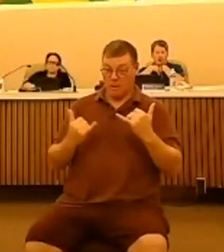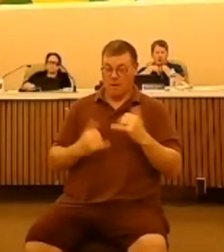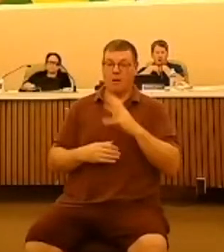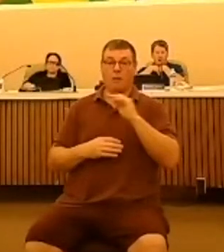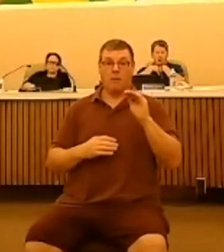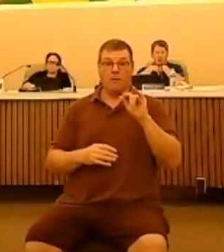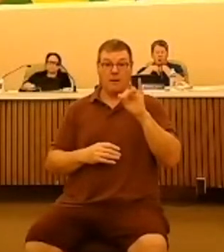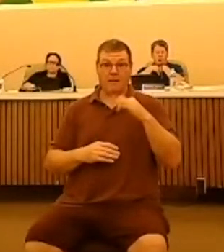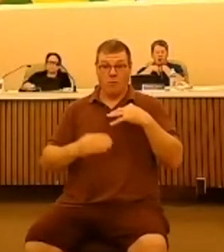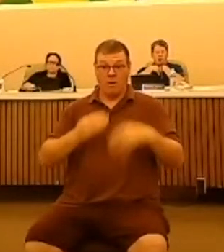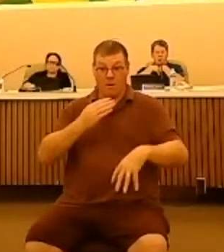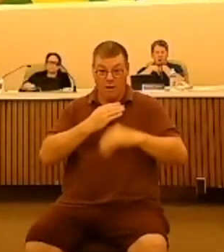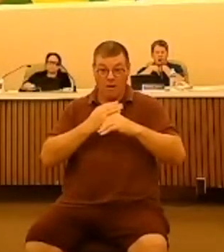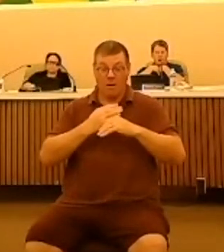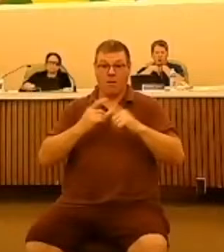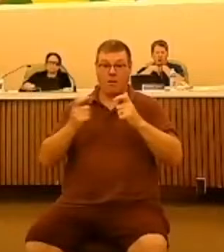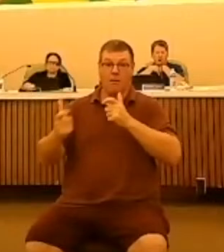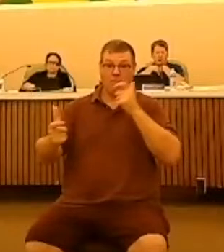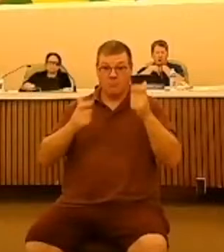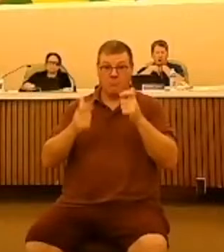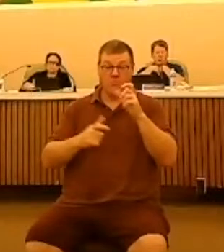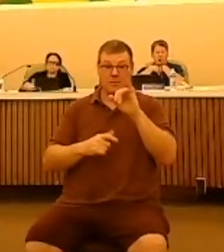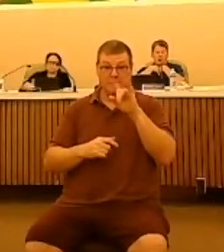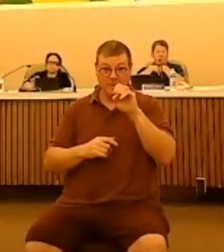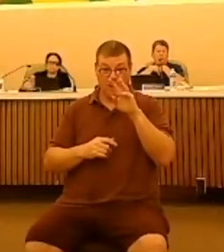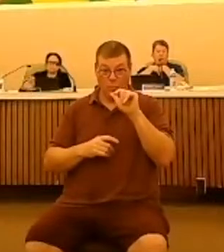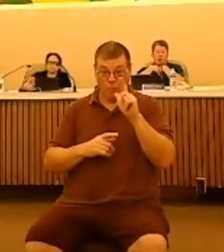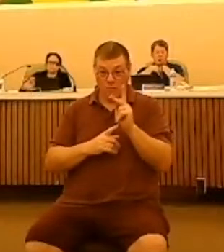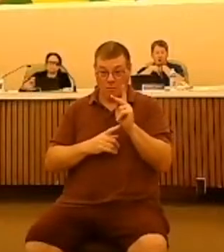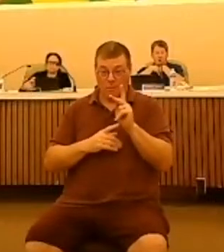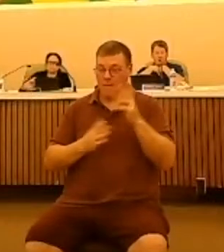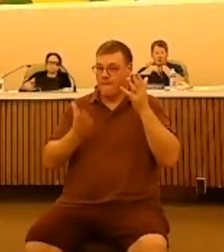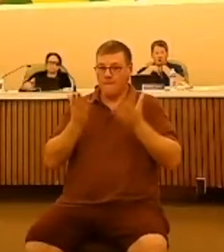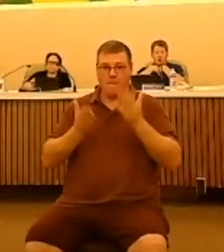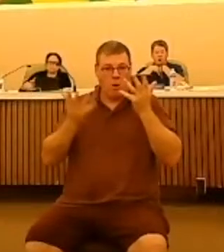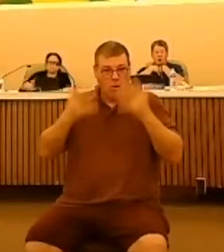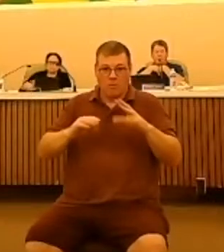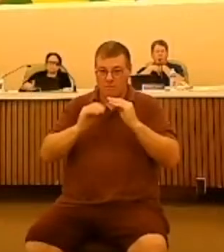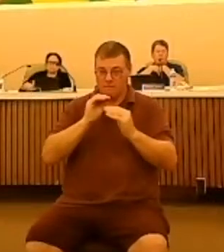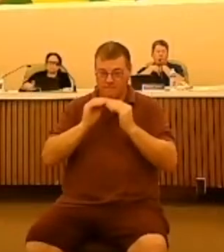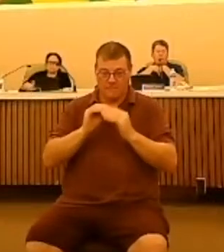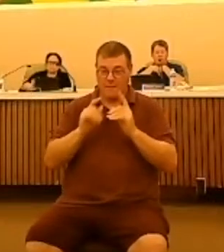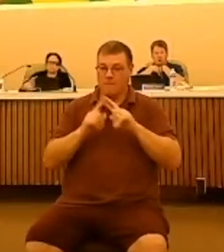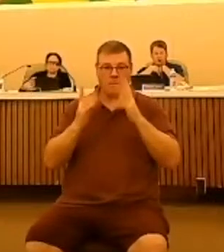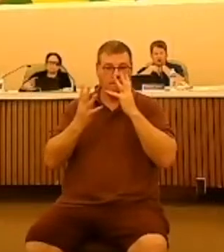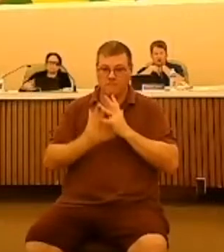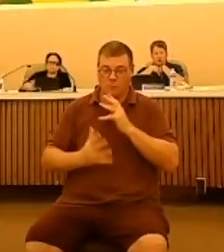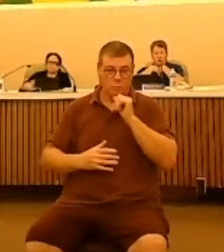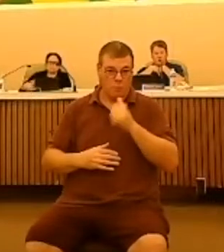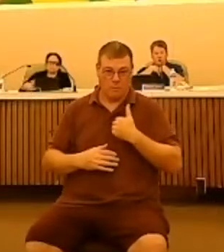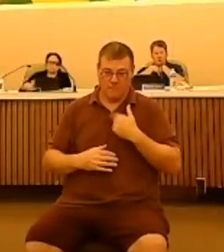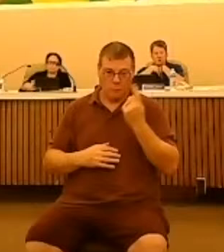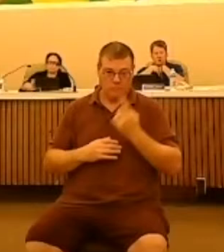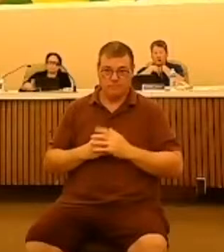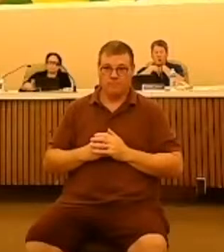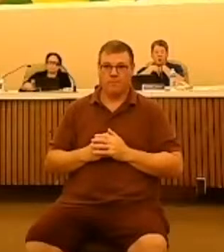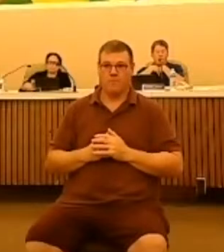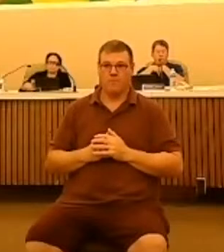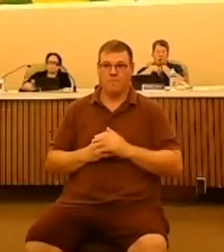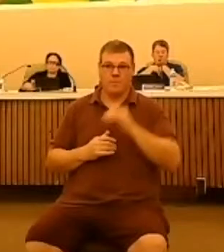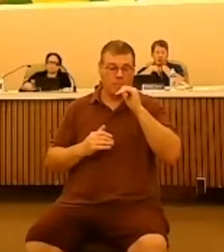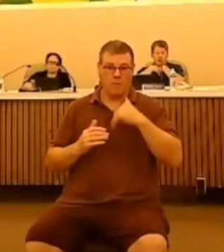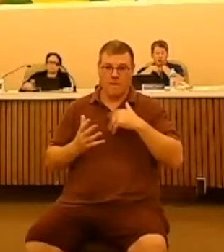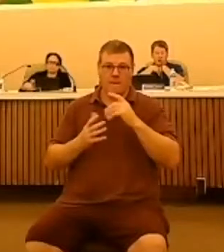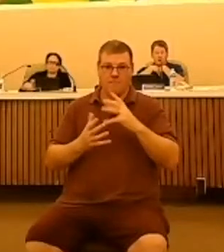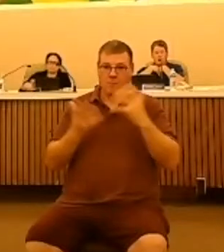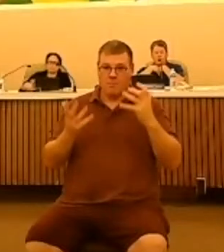had a much larger sidewalk budget, it might have already been fixed. Unfortunately, we don't have a large sidewalk budget. We don't have a large